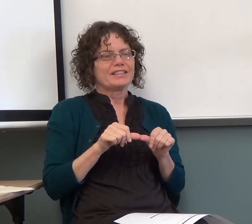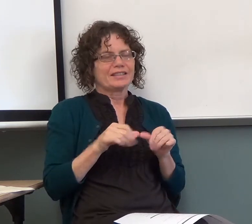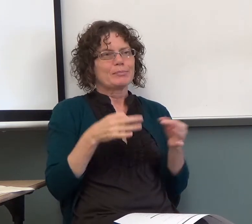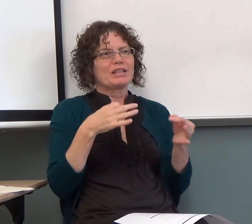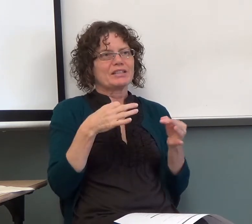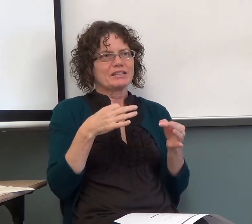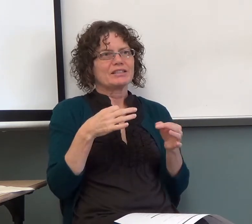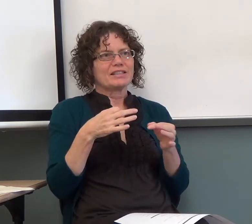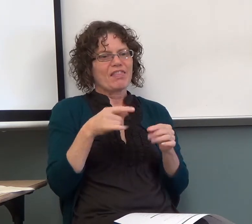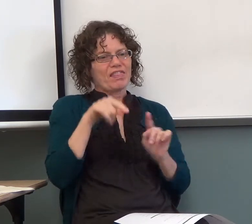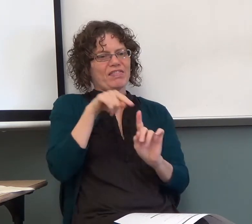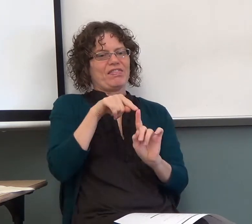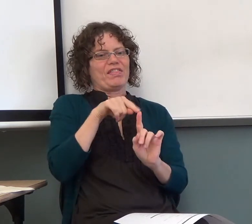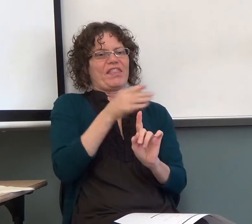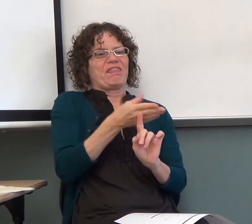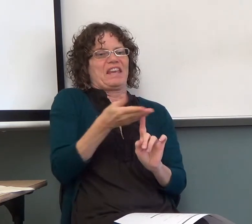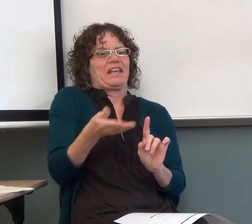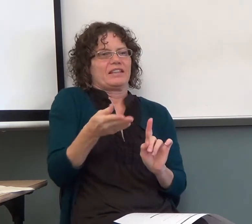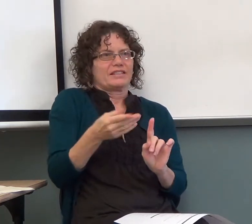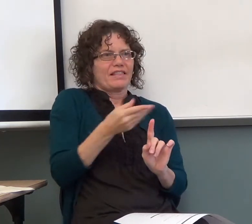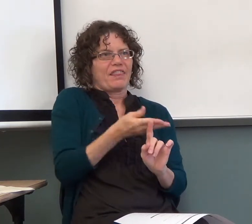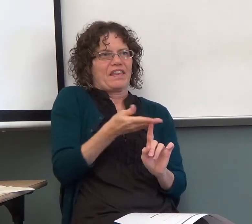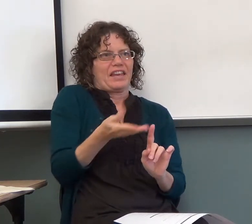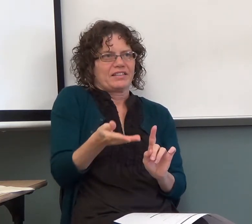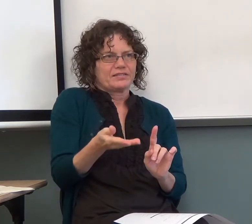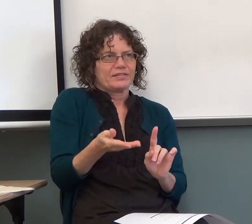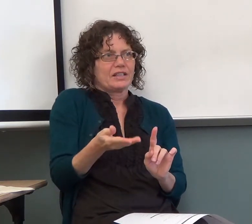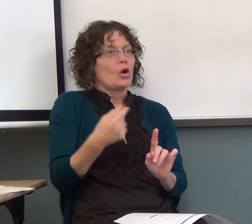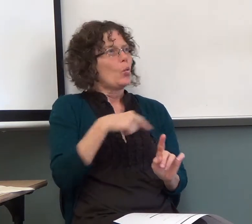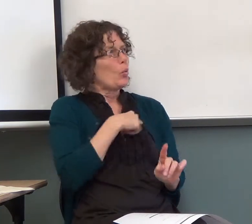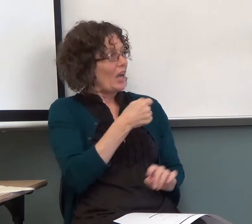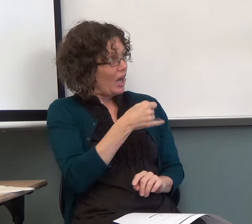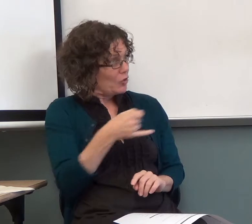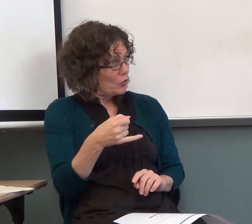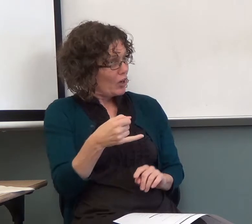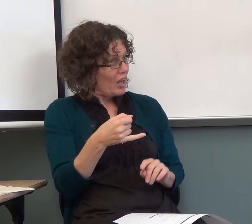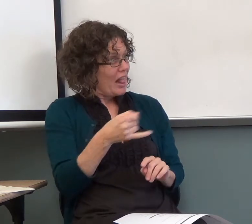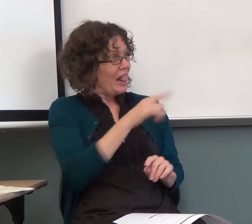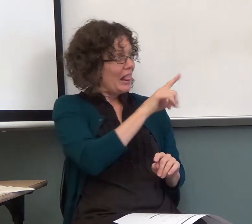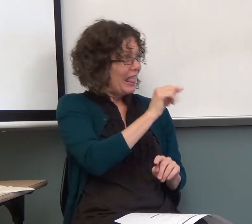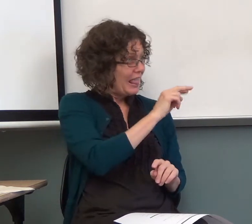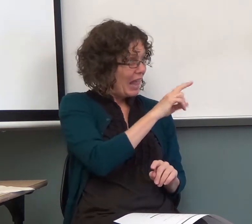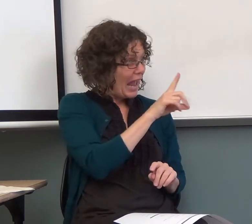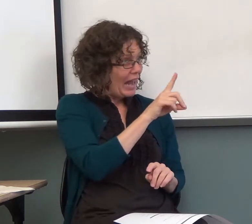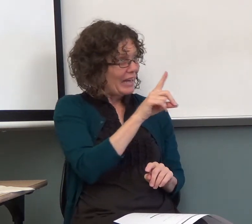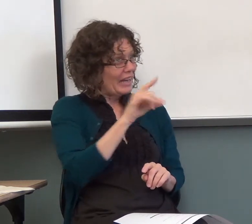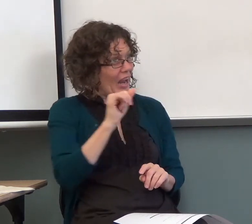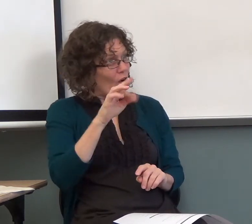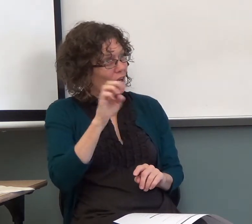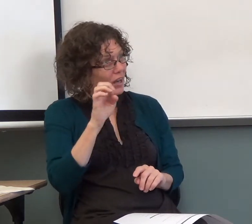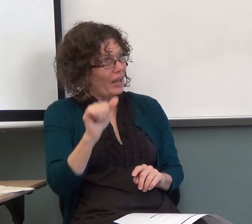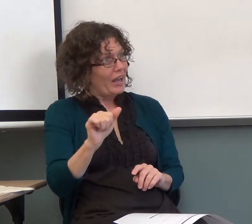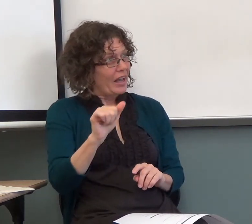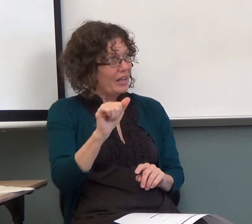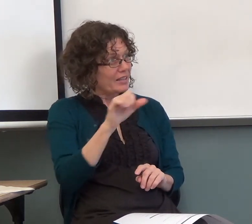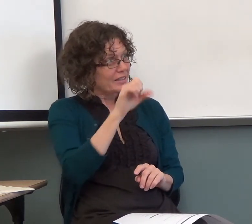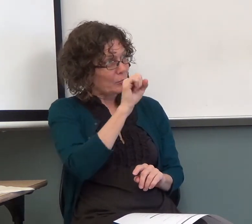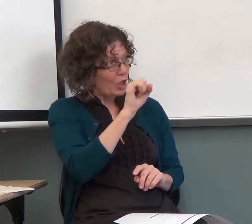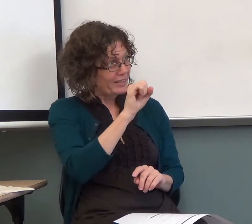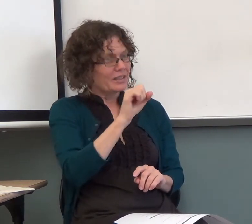the thing. It's the area. It's the place. Do we underline land area, is that a subject? It is not, Ginger. So what is our subject?